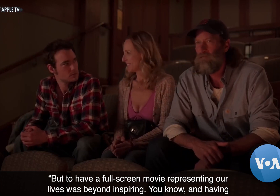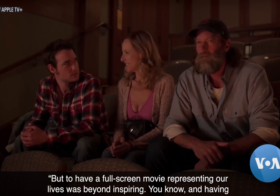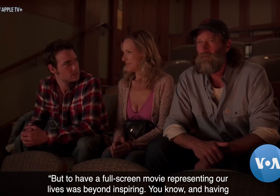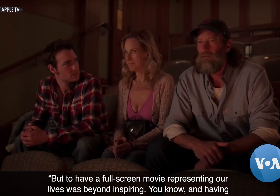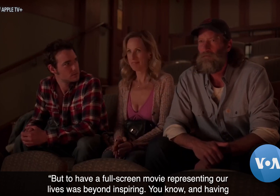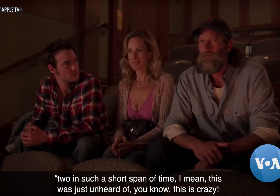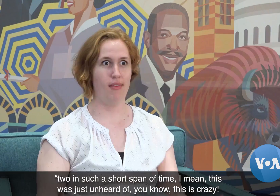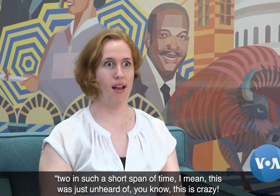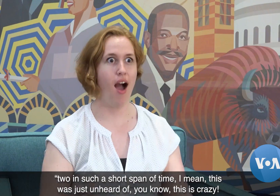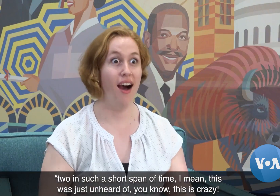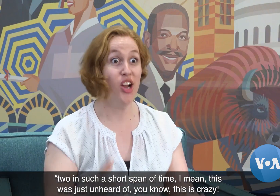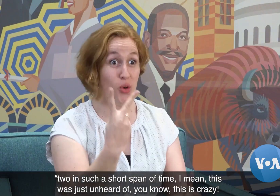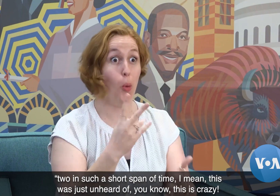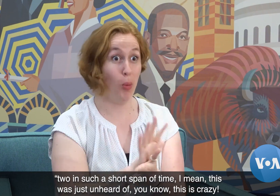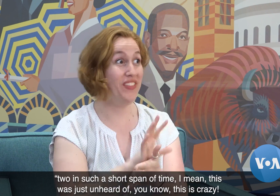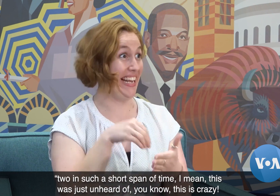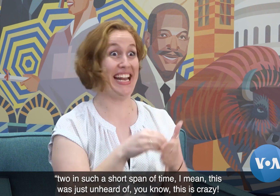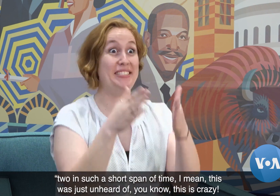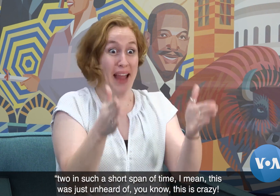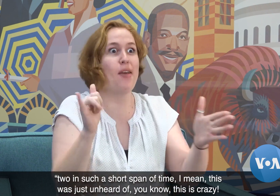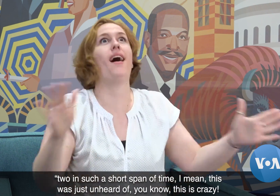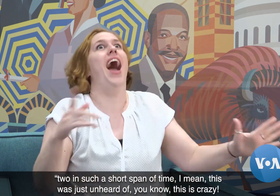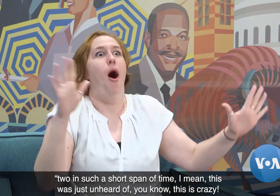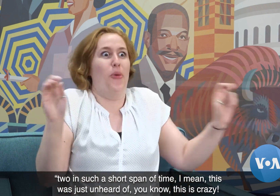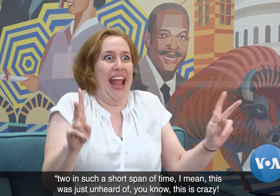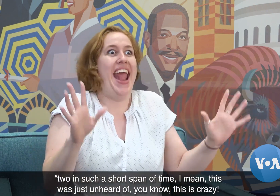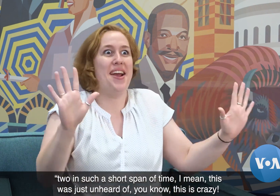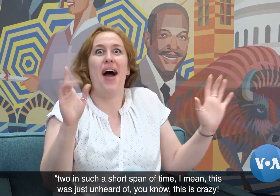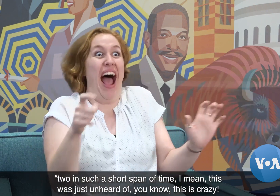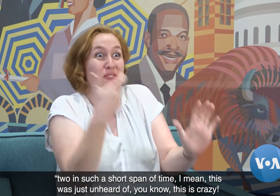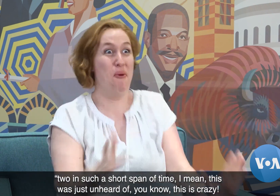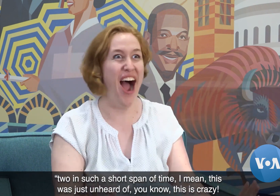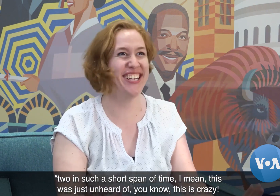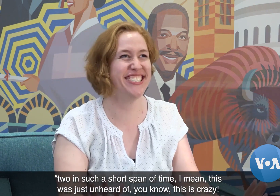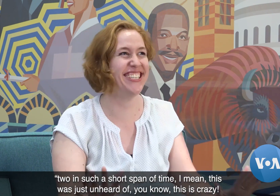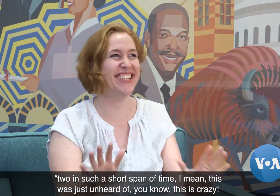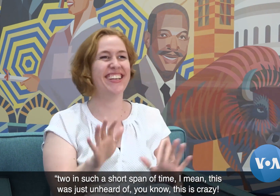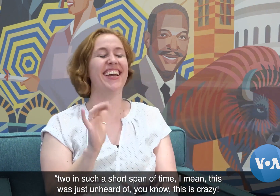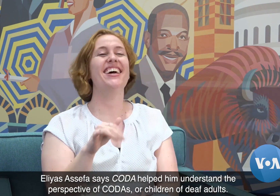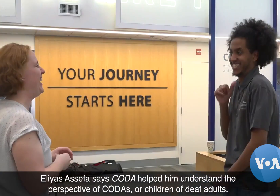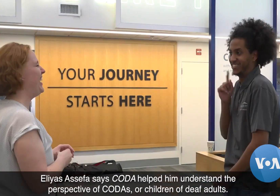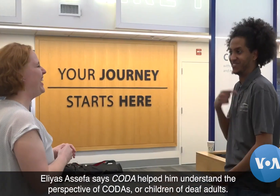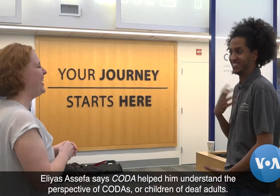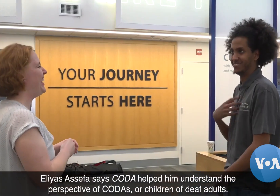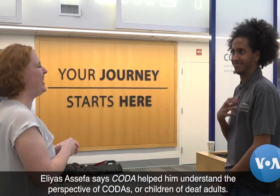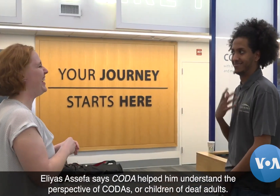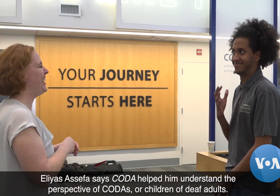And having two come in such a short span of time, this was just unheard of, it was crazy. Elias Asefa